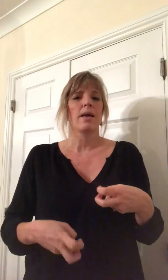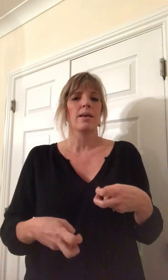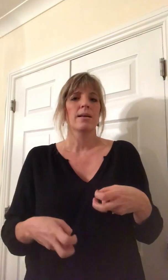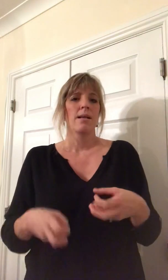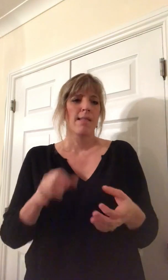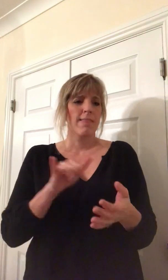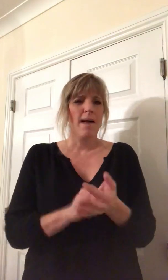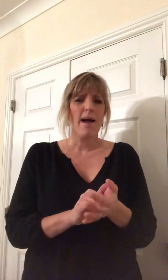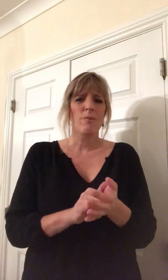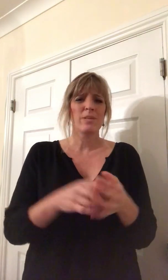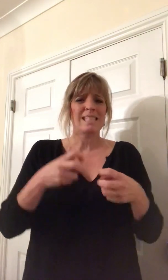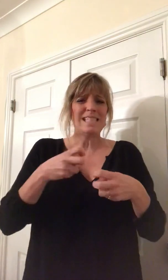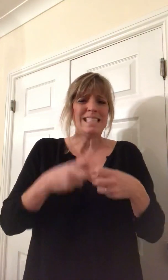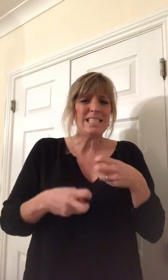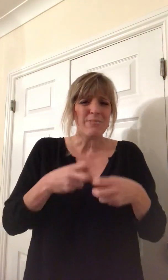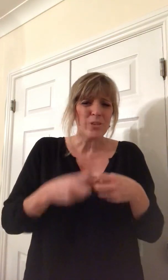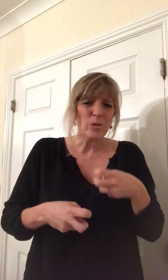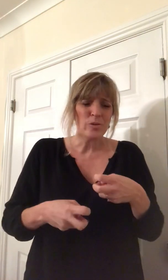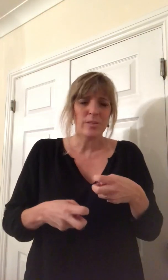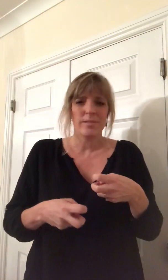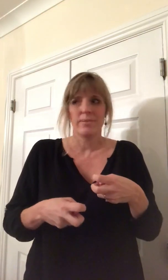Okay, that was a difficult